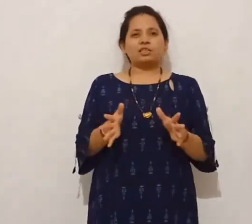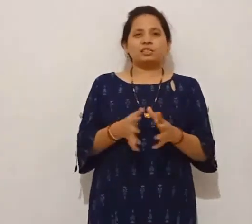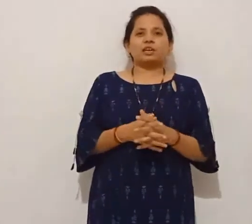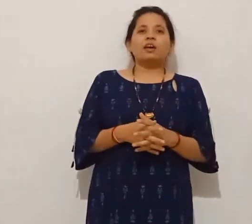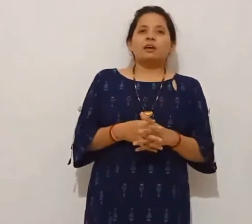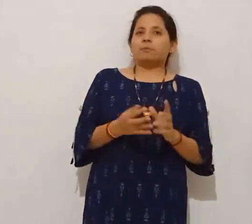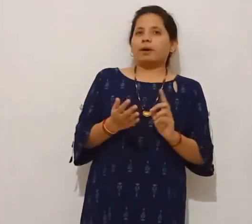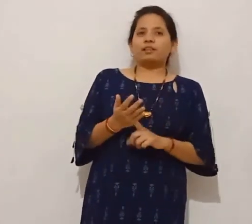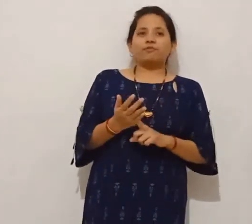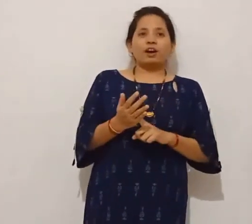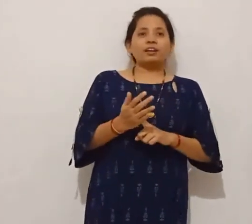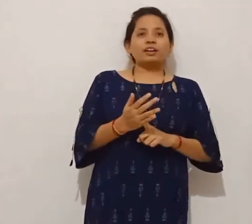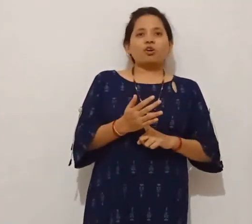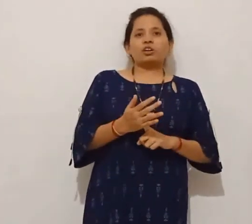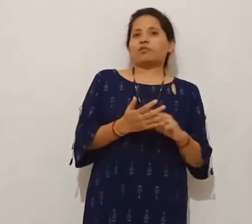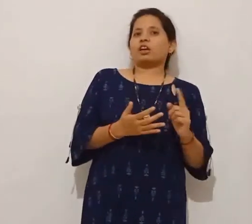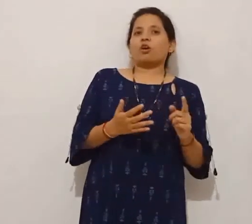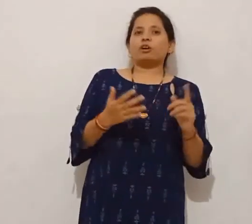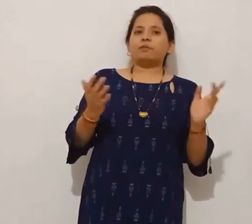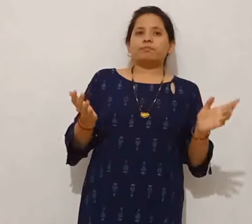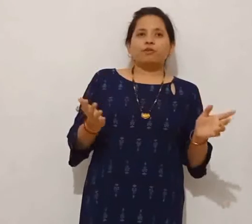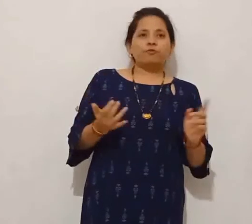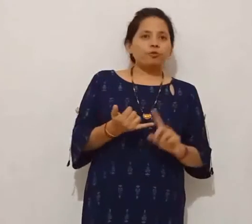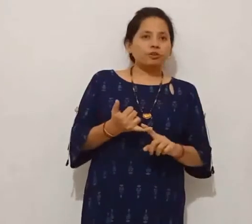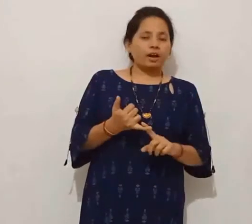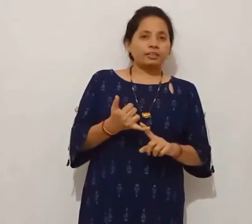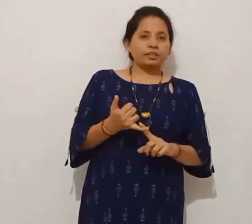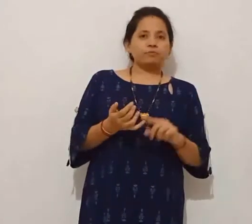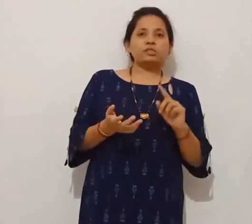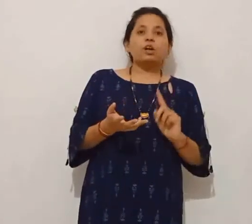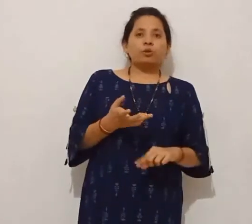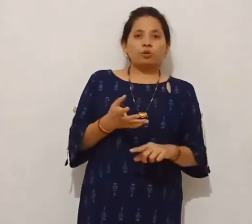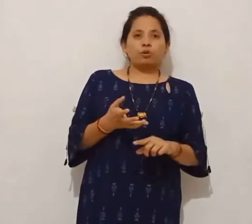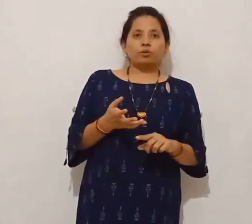easy. Ki by the one click only we can order food items, clothes,